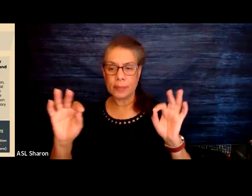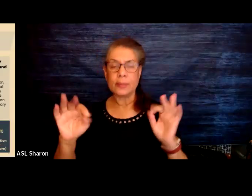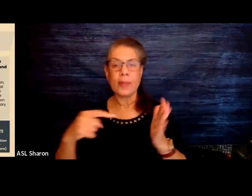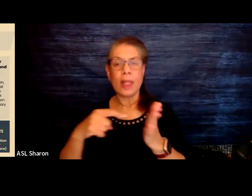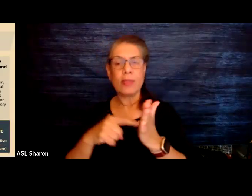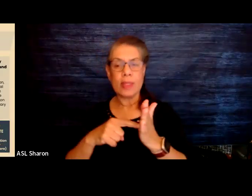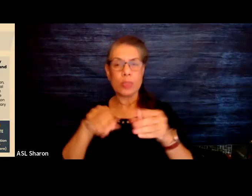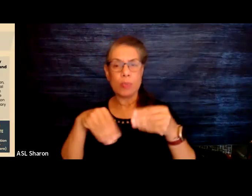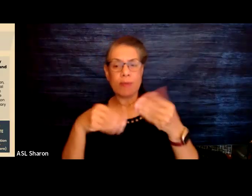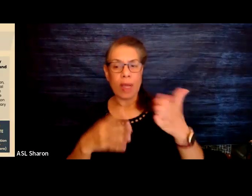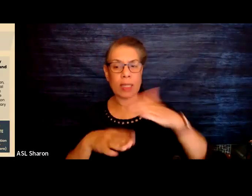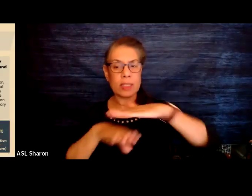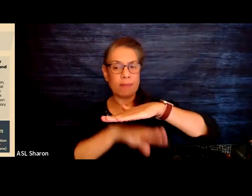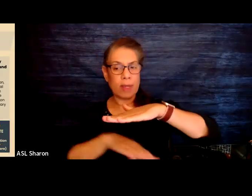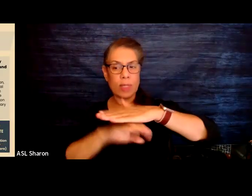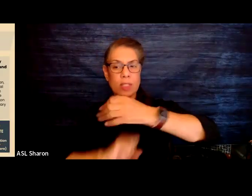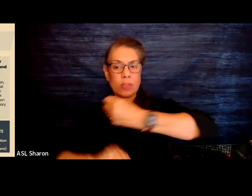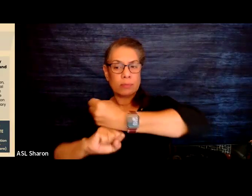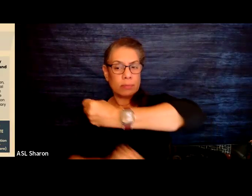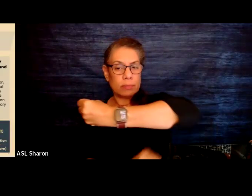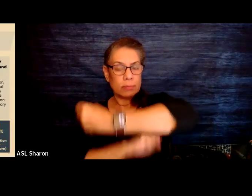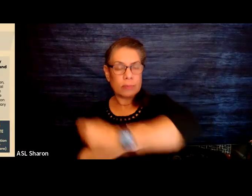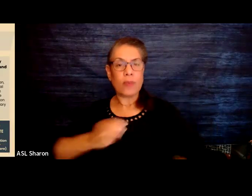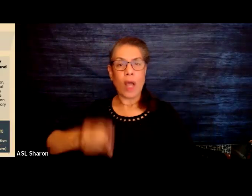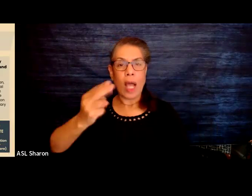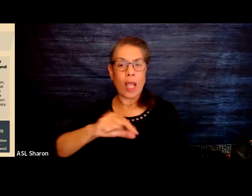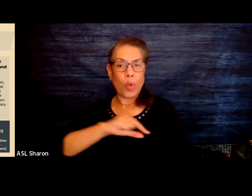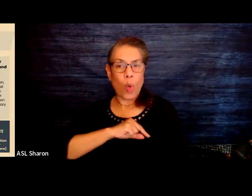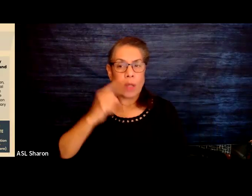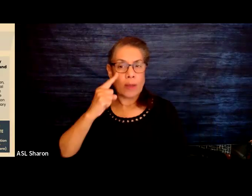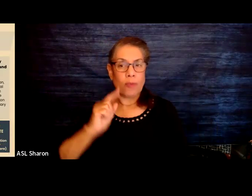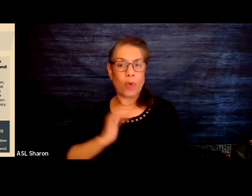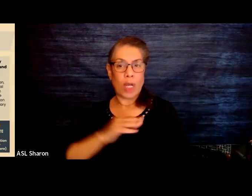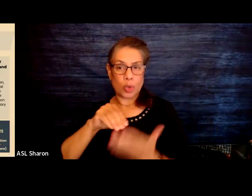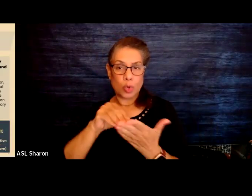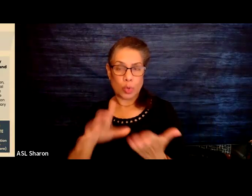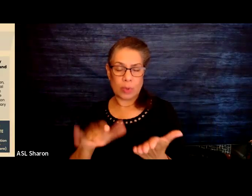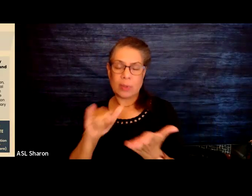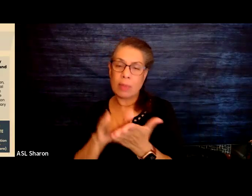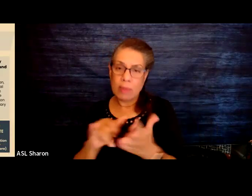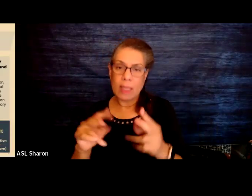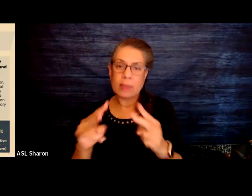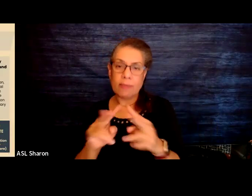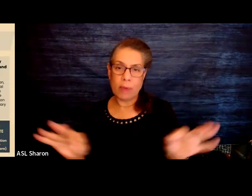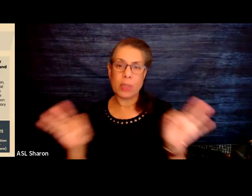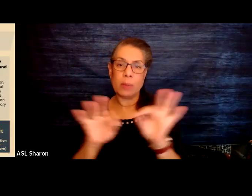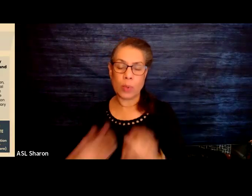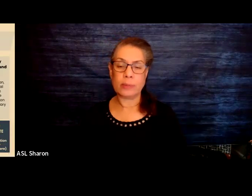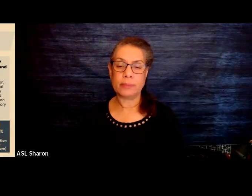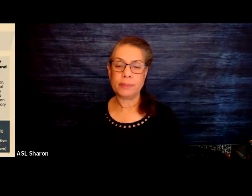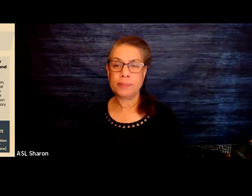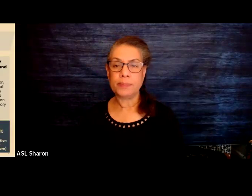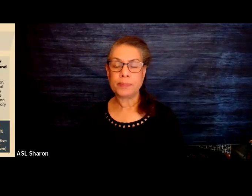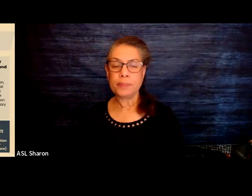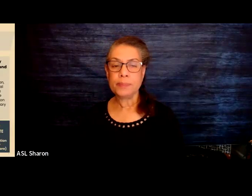foundation of high quality instruction for our students, which is critically important to the work. And then